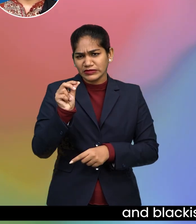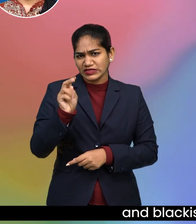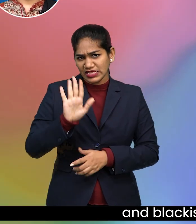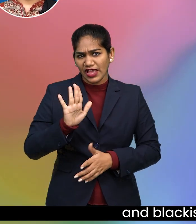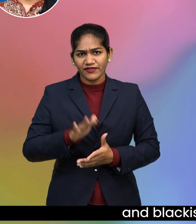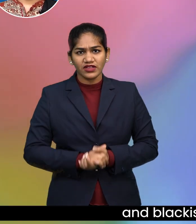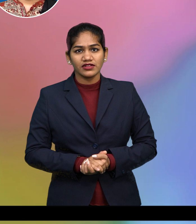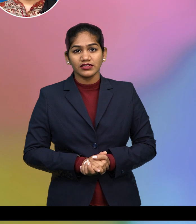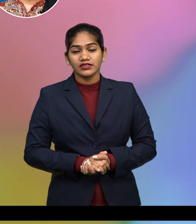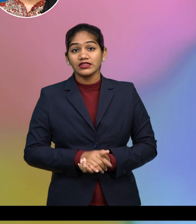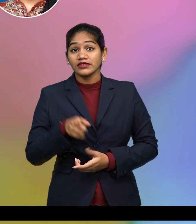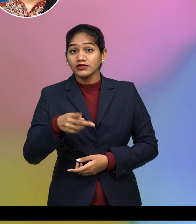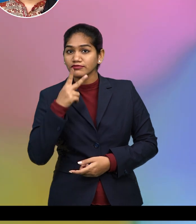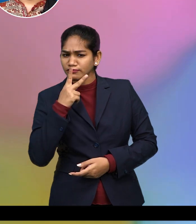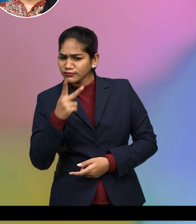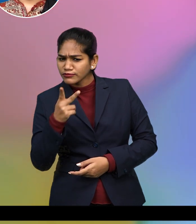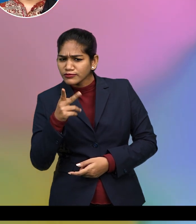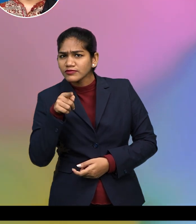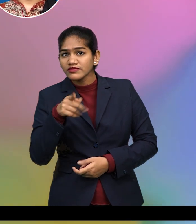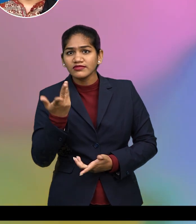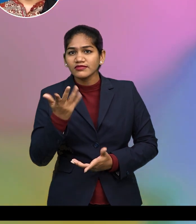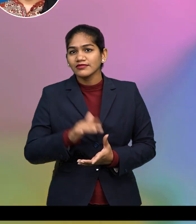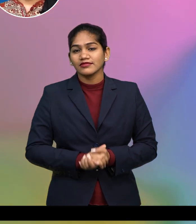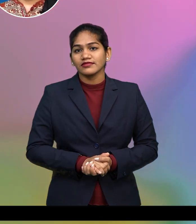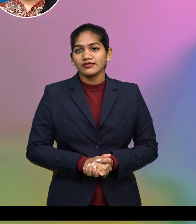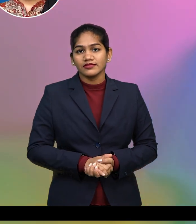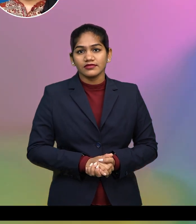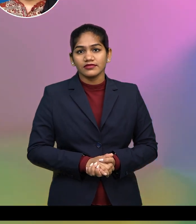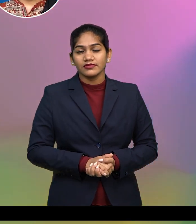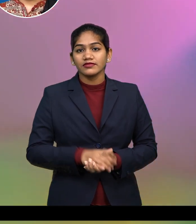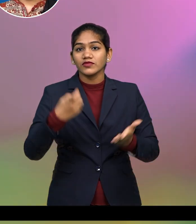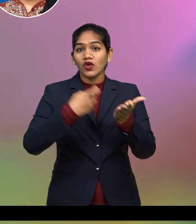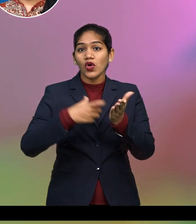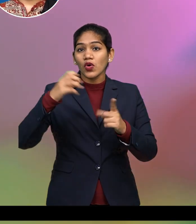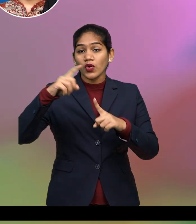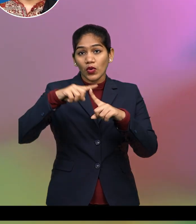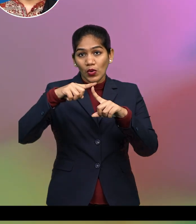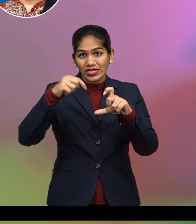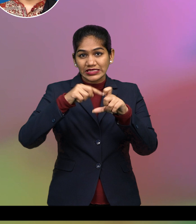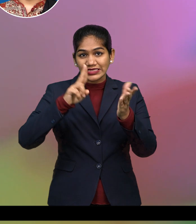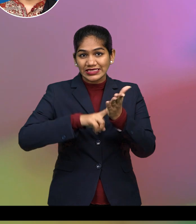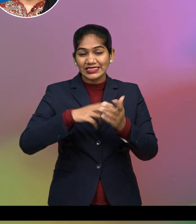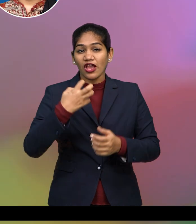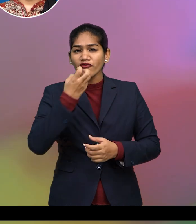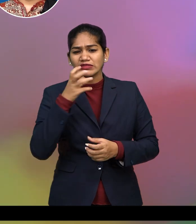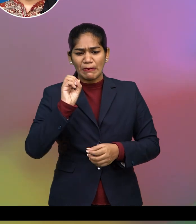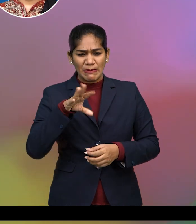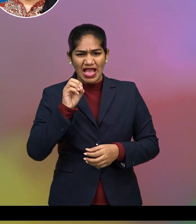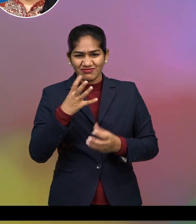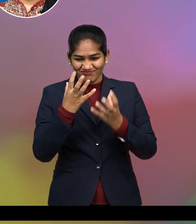substances are observed on rotten fruits,